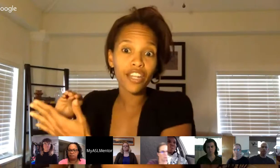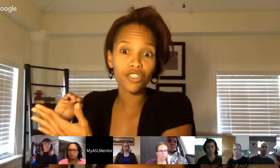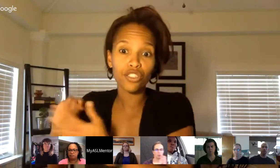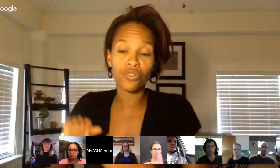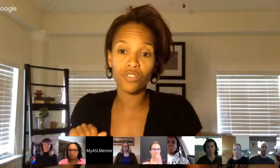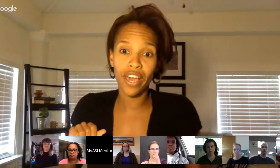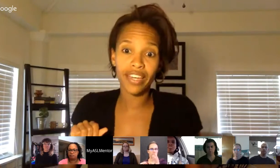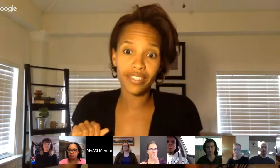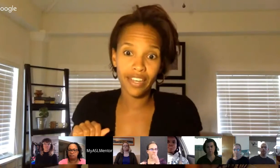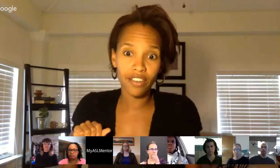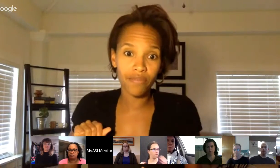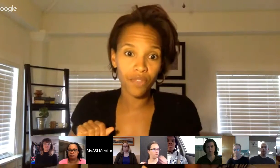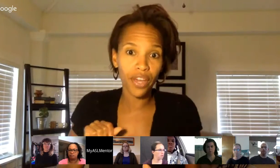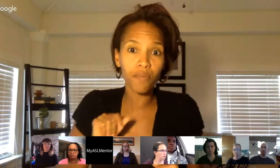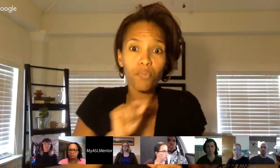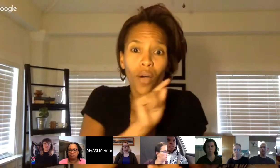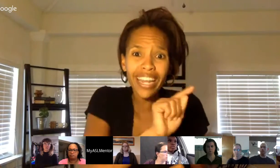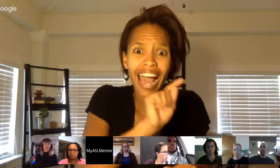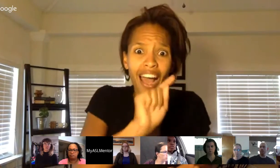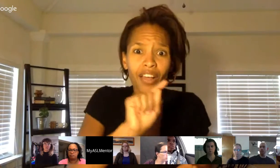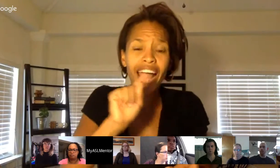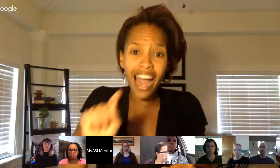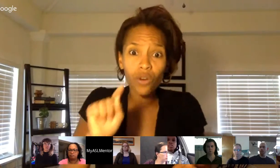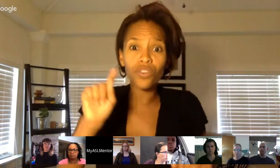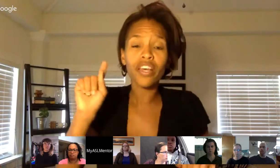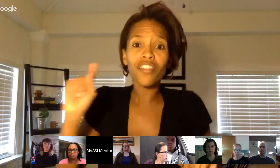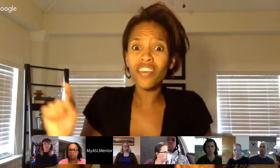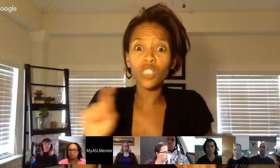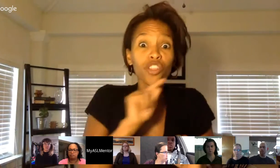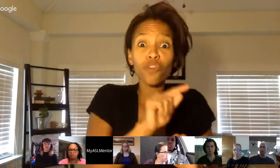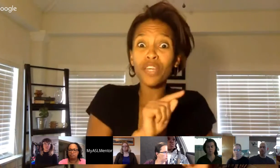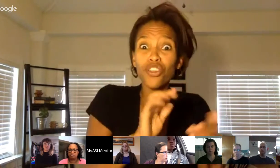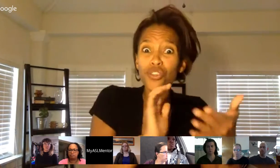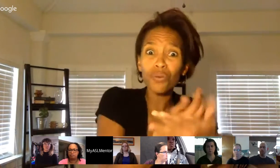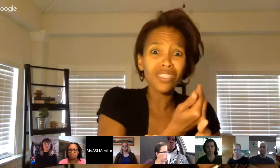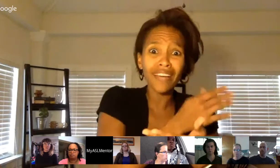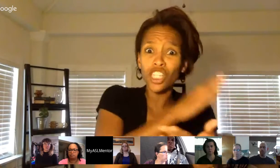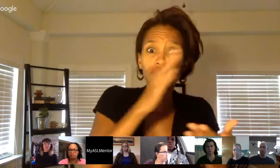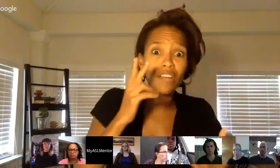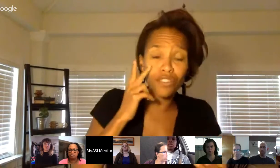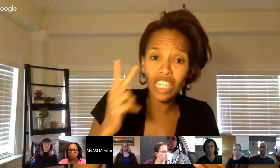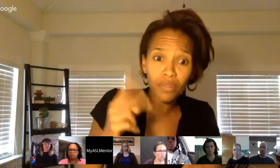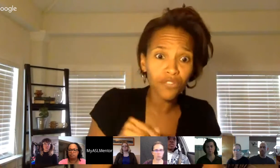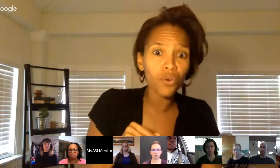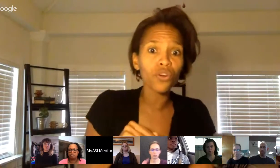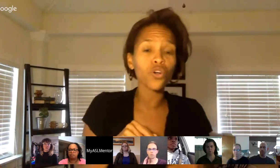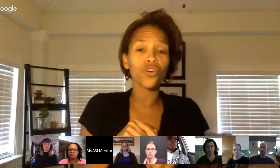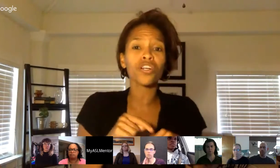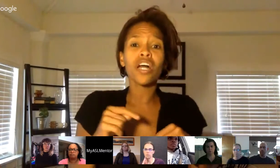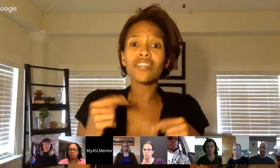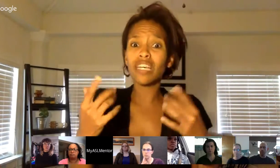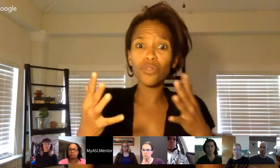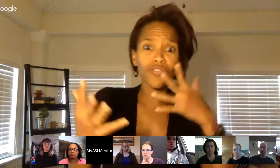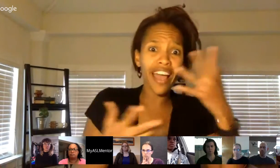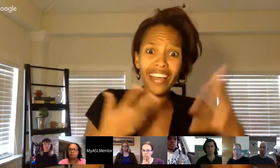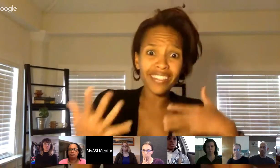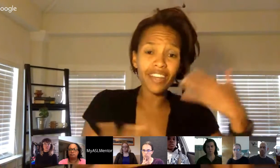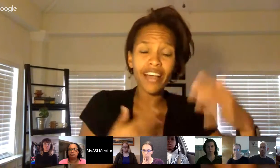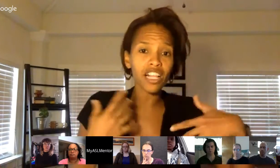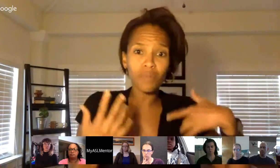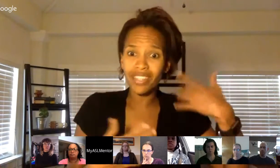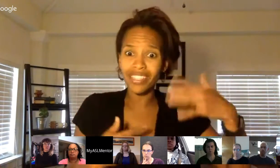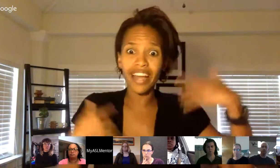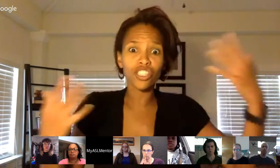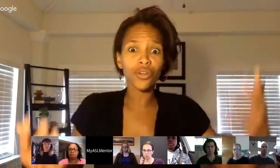the signer's use of ASL. Okay, point out things, whether it be a new sign that you've never seen before or some sort of